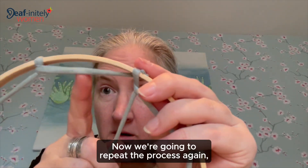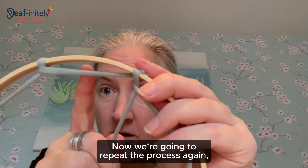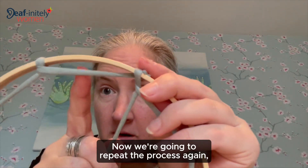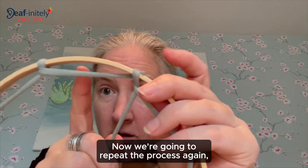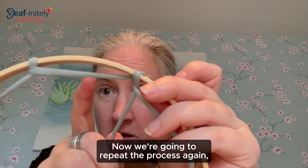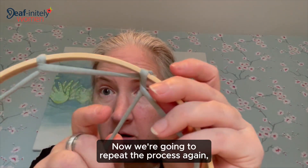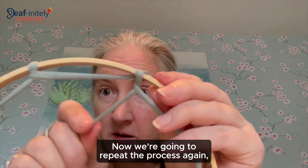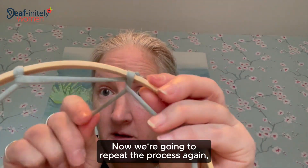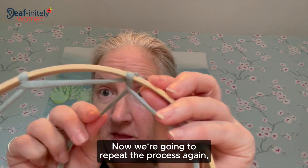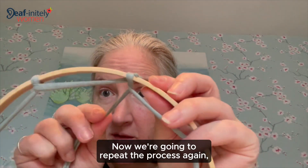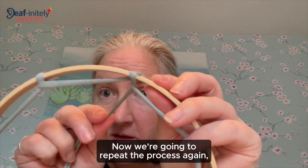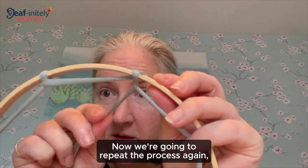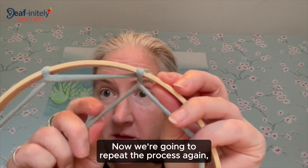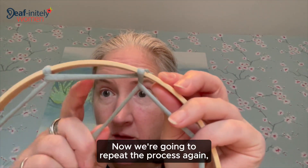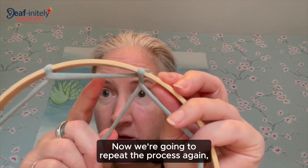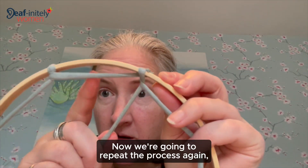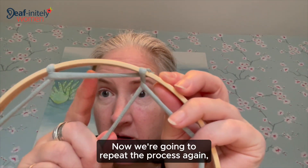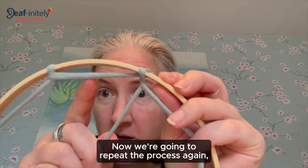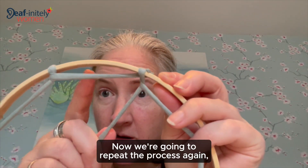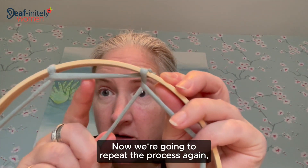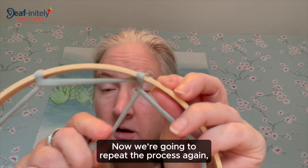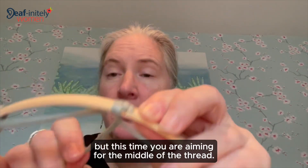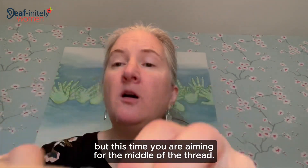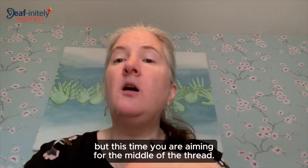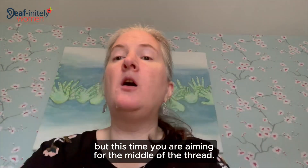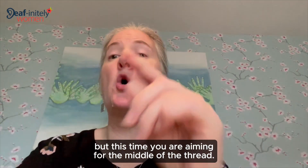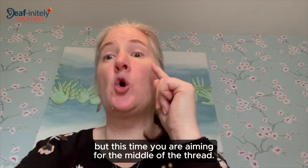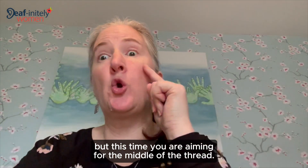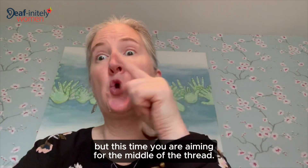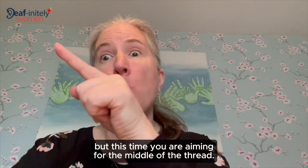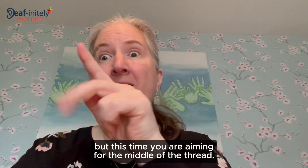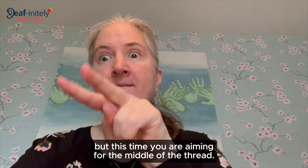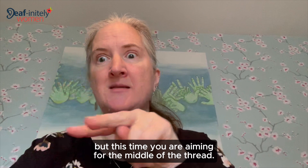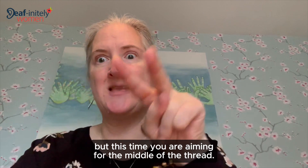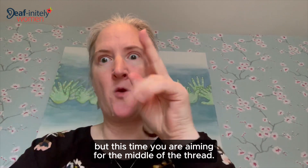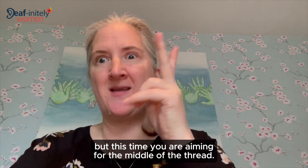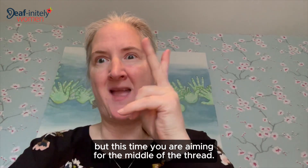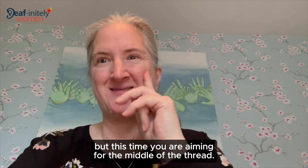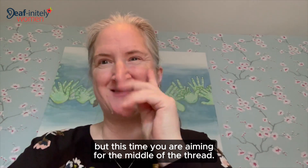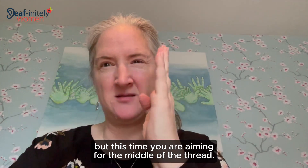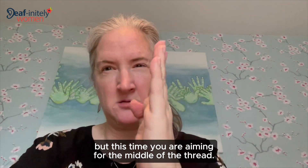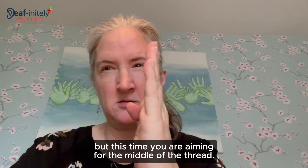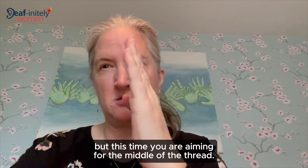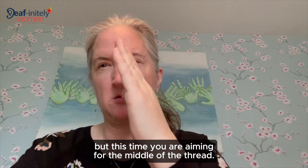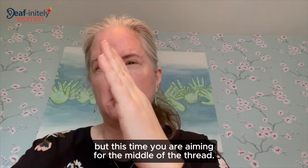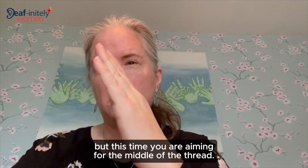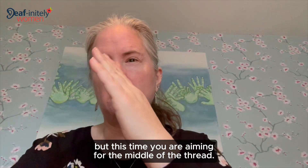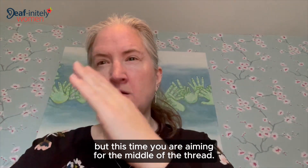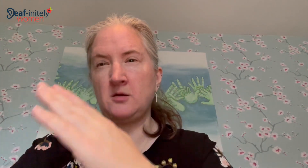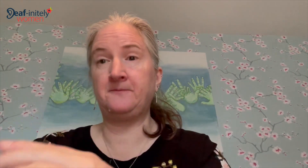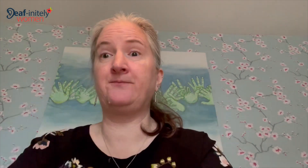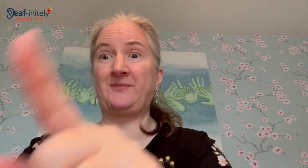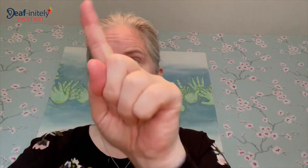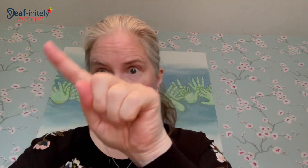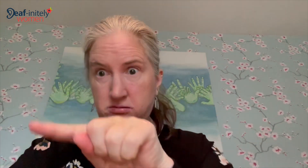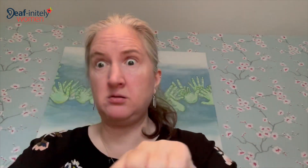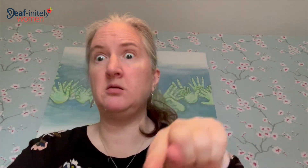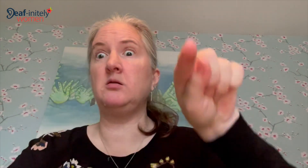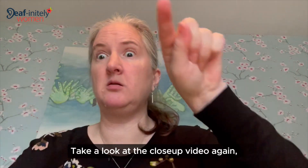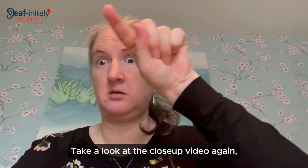Now we're going to repeat the process again, but this time you're aiming for the middle of the thread. Take a